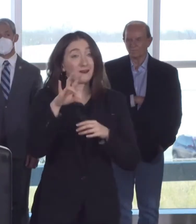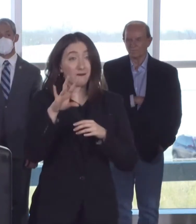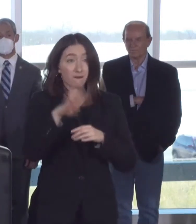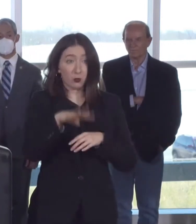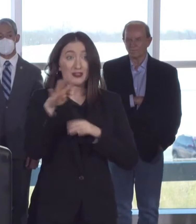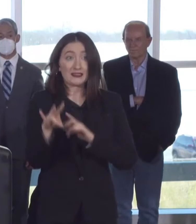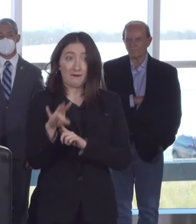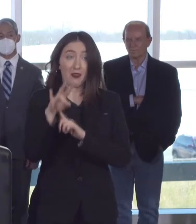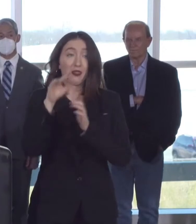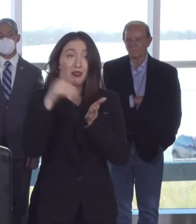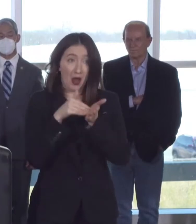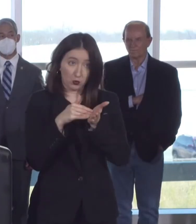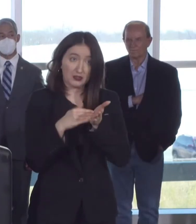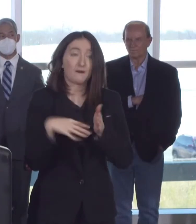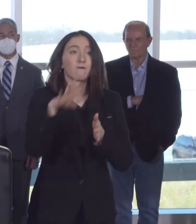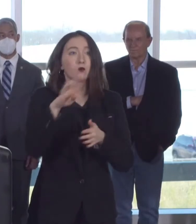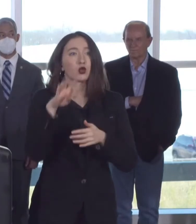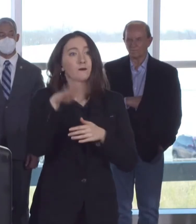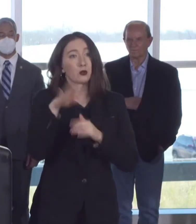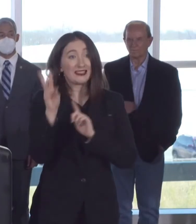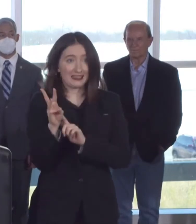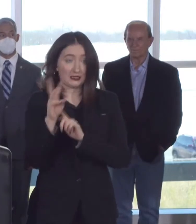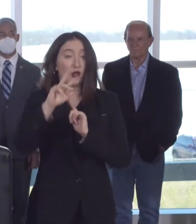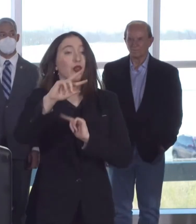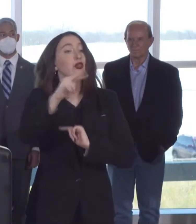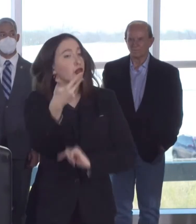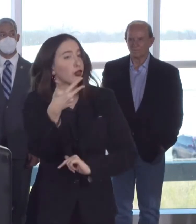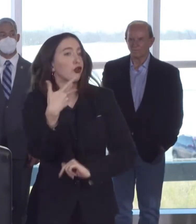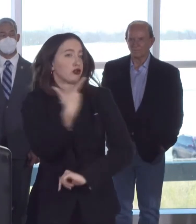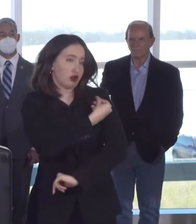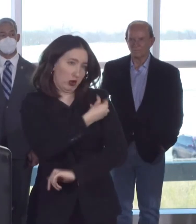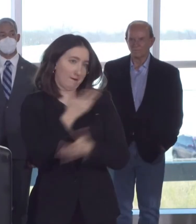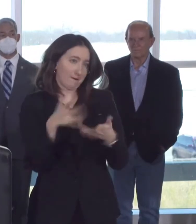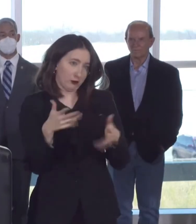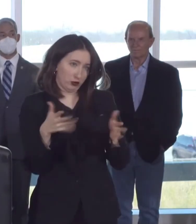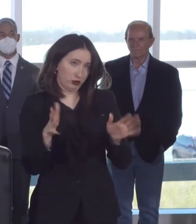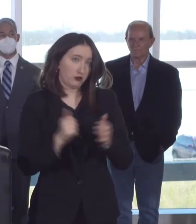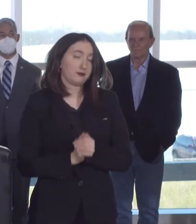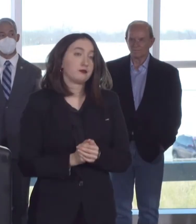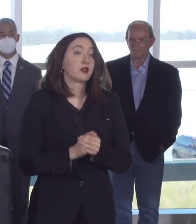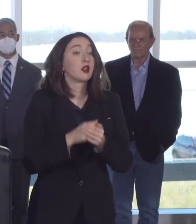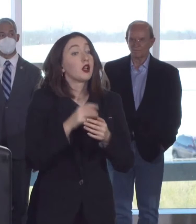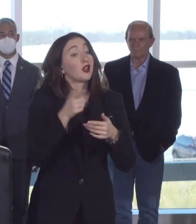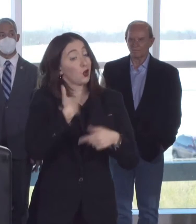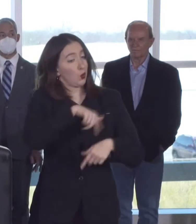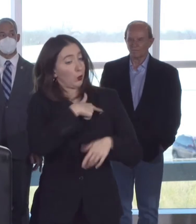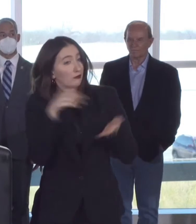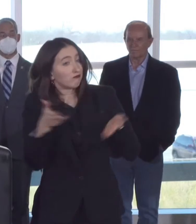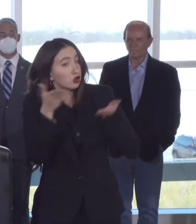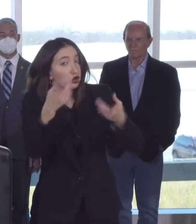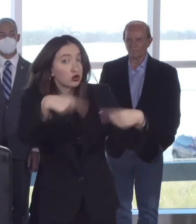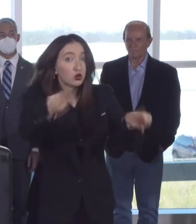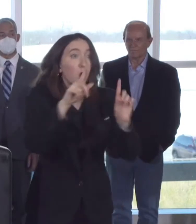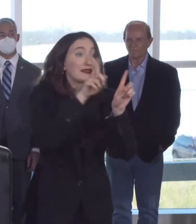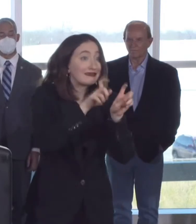447,436 individuals have received a booster or 3rd dose. So while Metro Health encourages people to get tested if they are experiencing symptoms